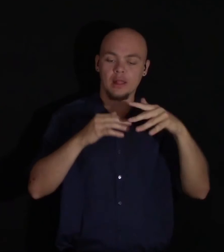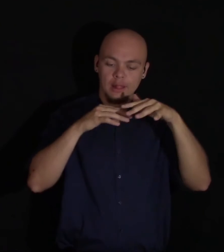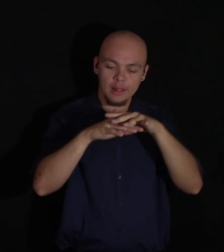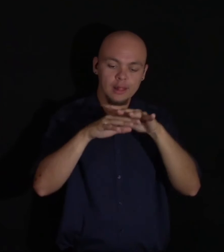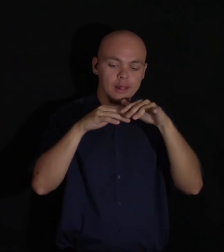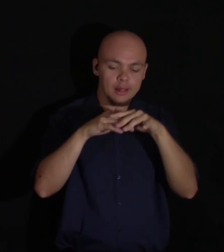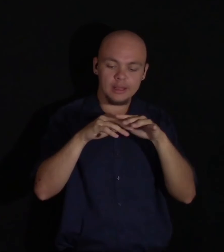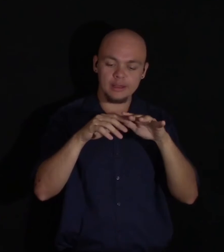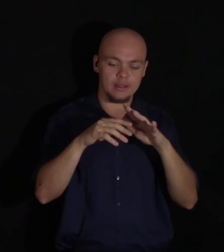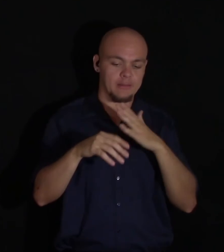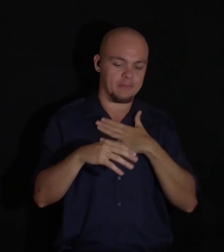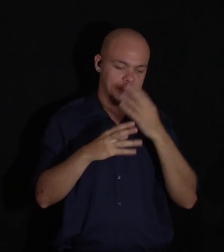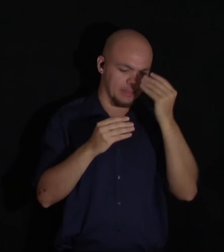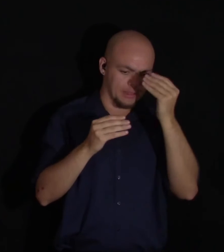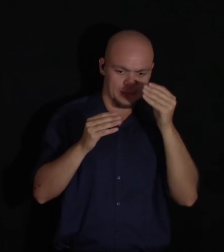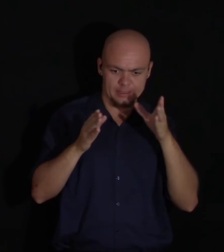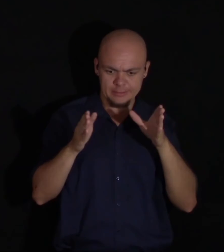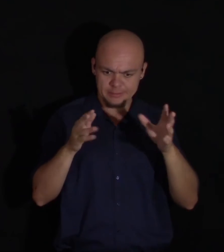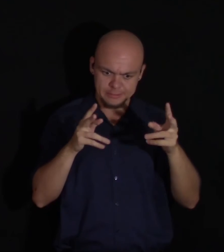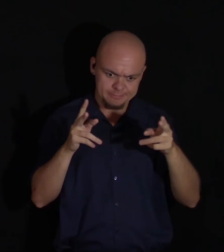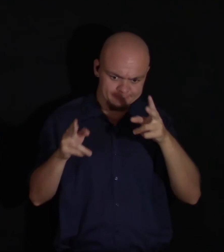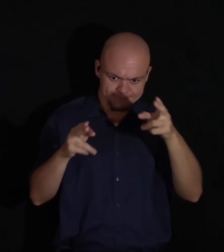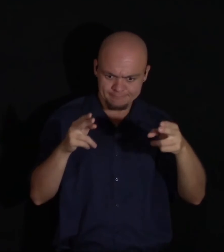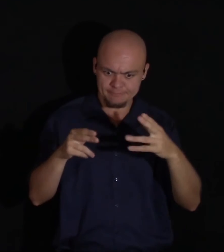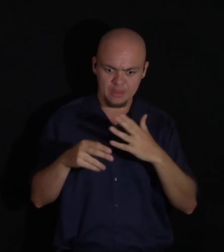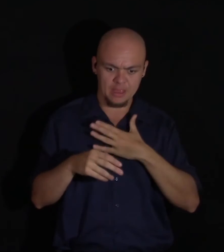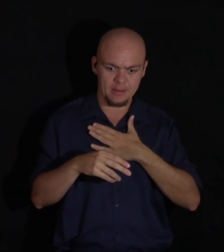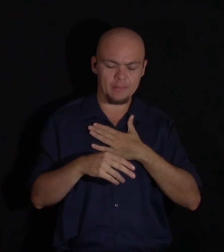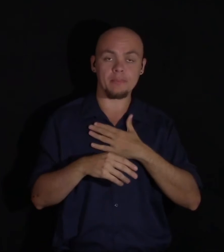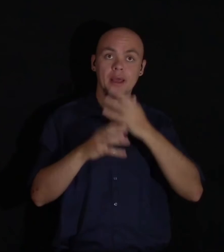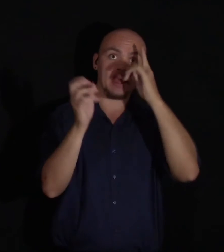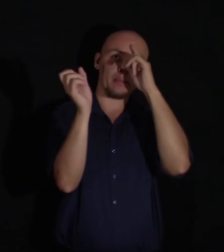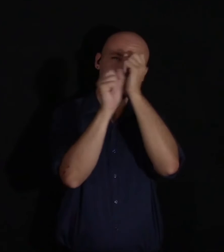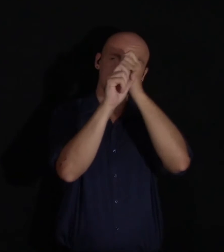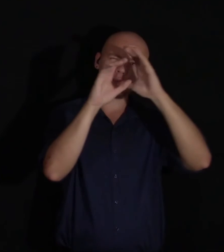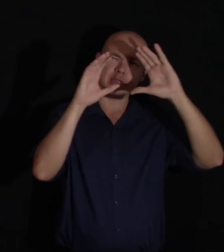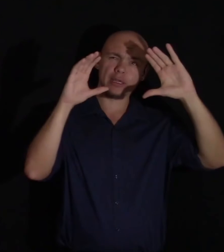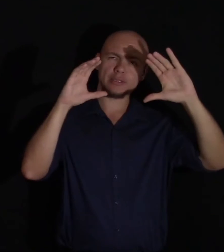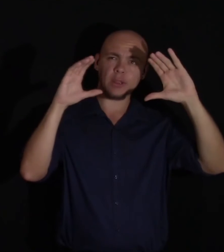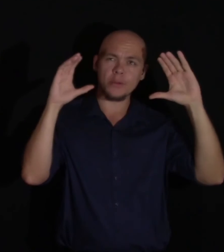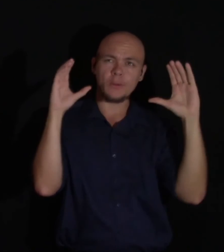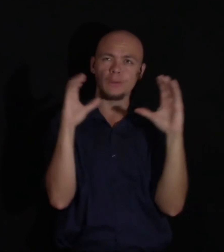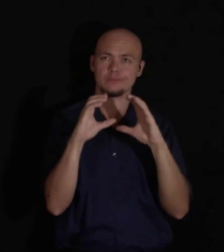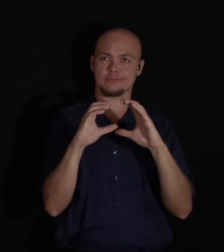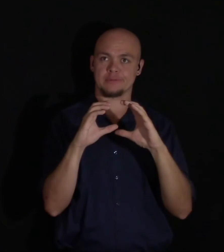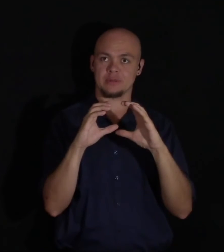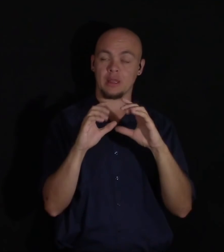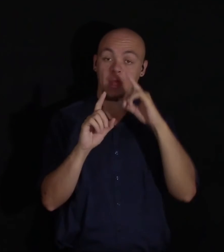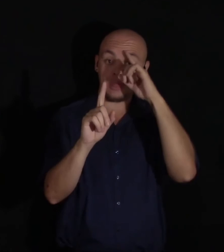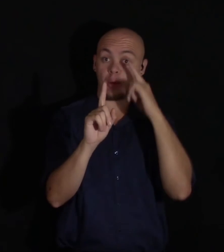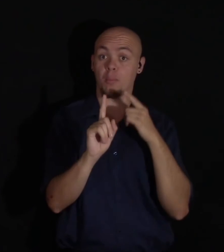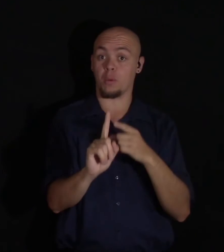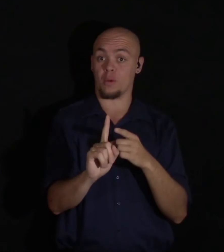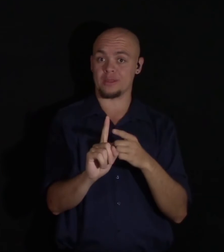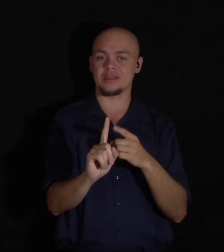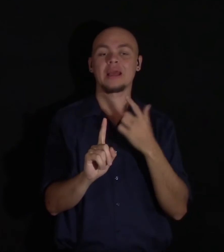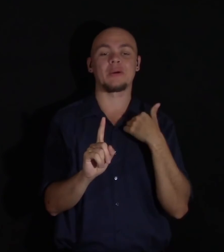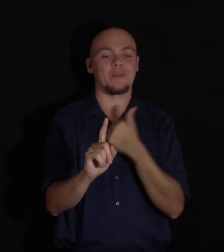hemming the edges of my thinking and embroidering the fringes of my imagination. Well, the point is, we can